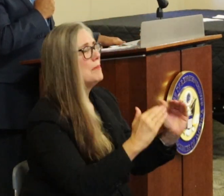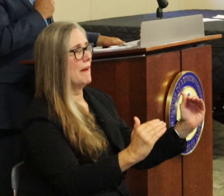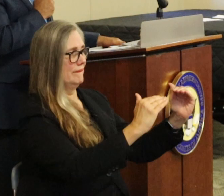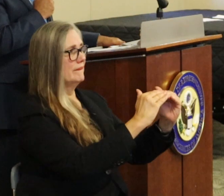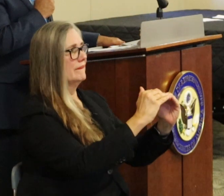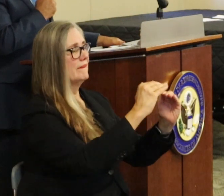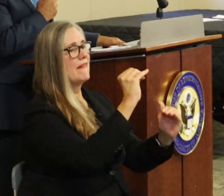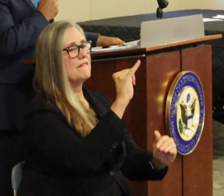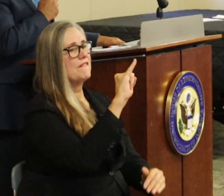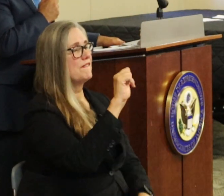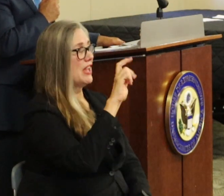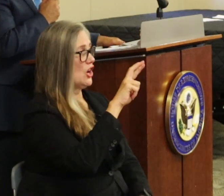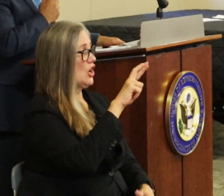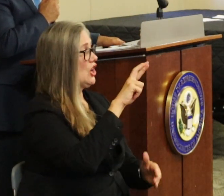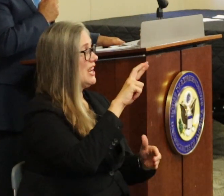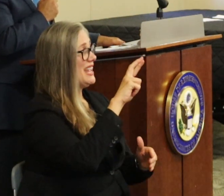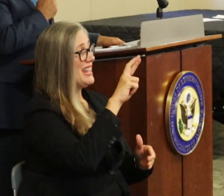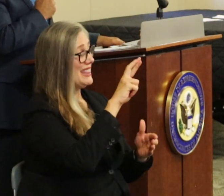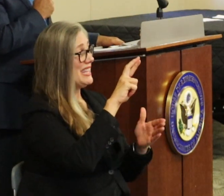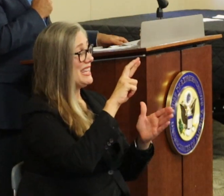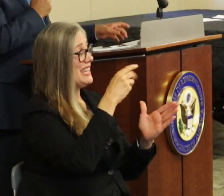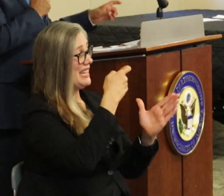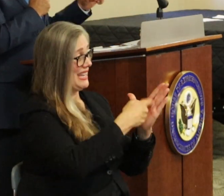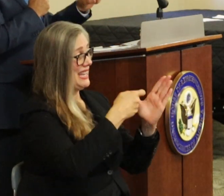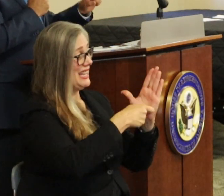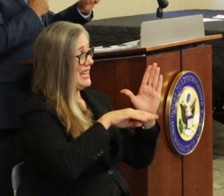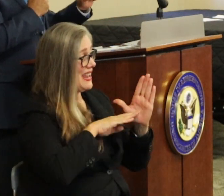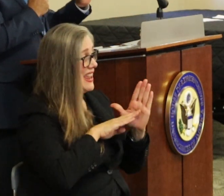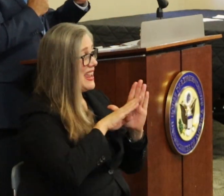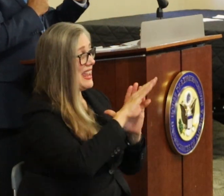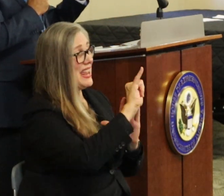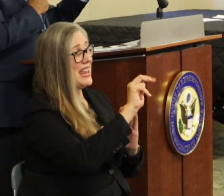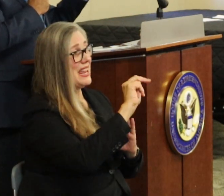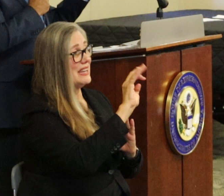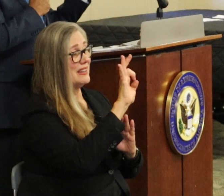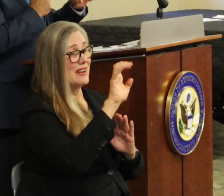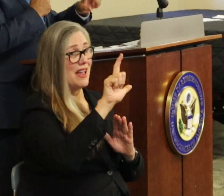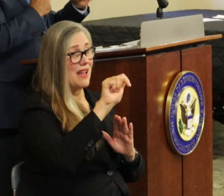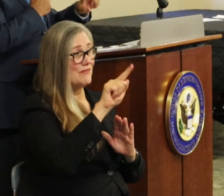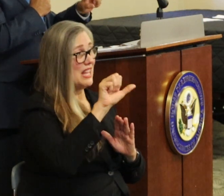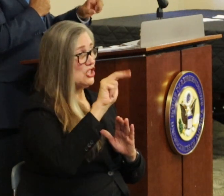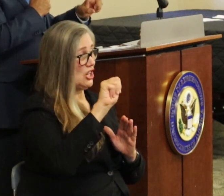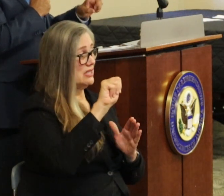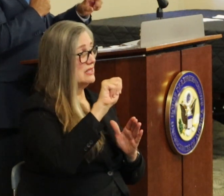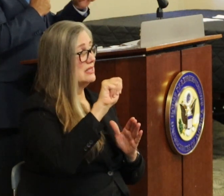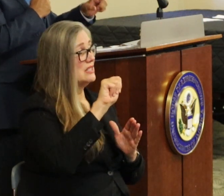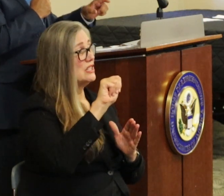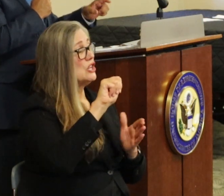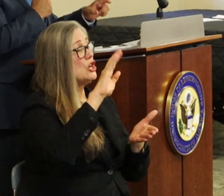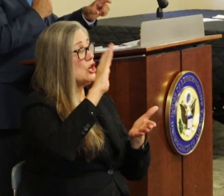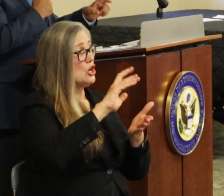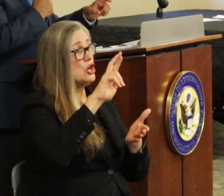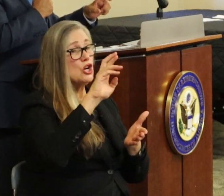as a matter of fact, the Inflation Reduction Act ensured that the entire legislation was